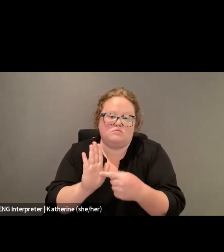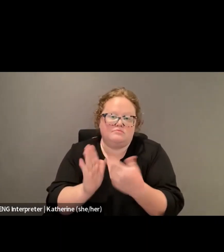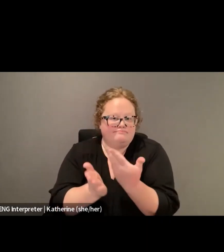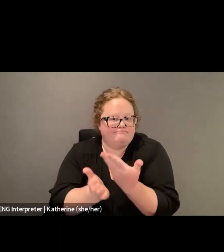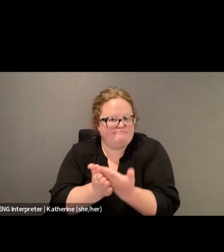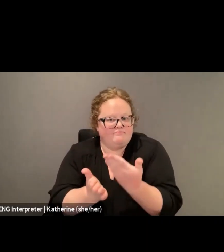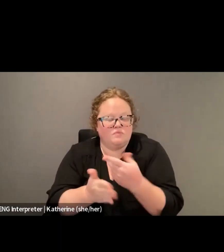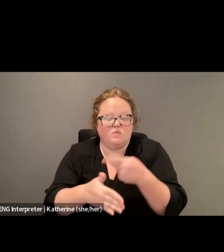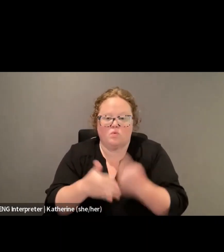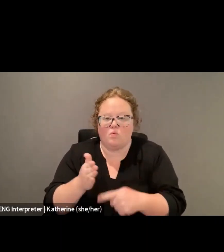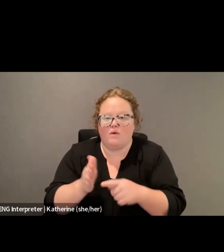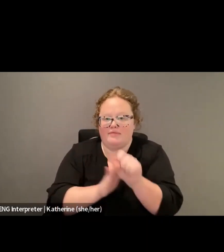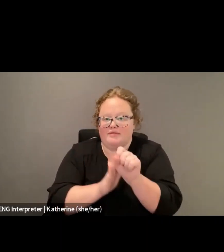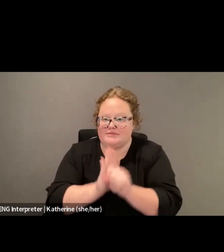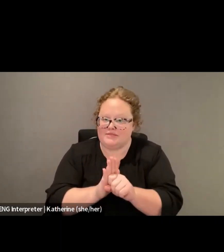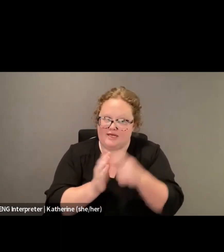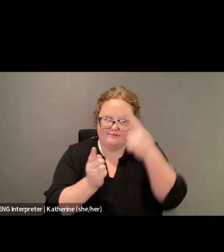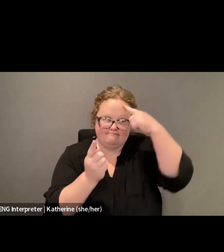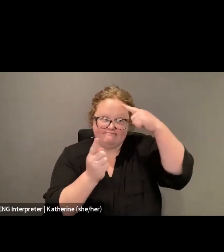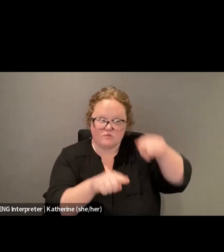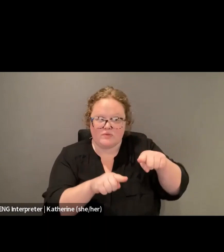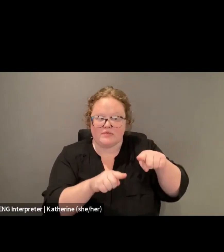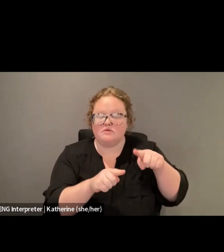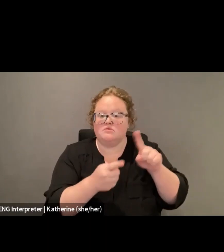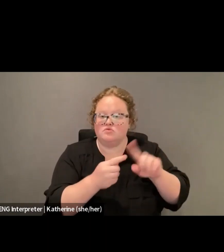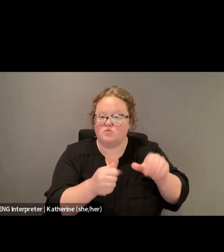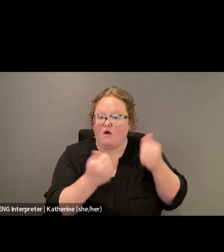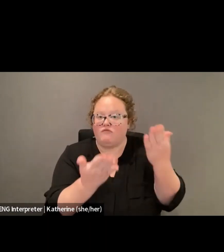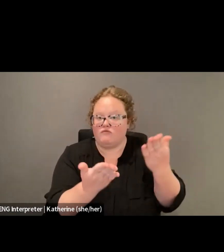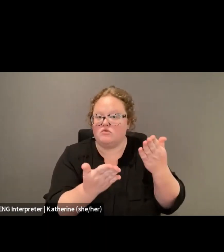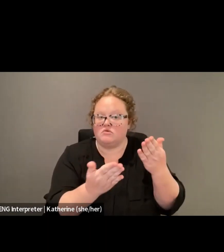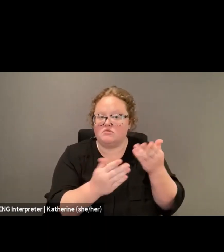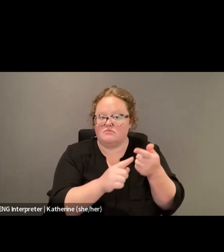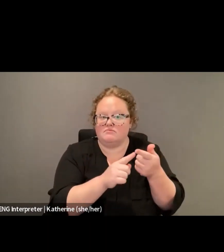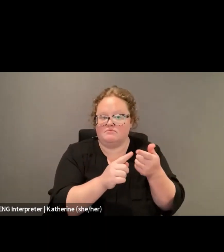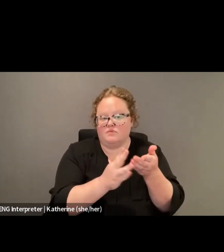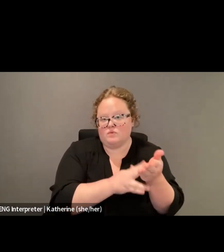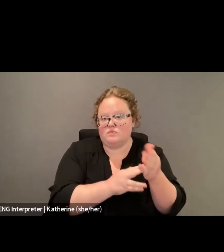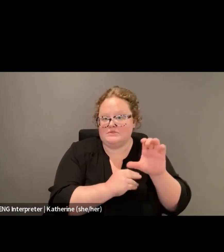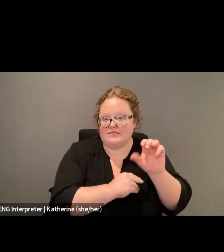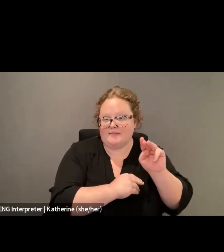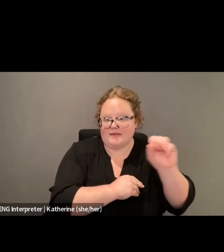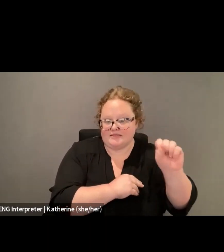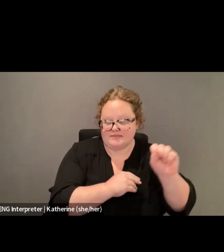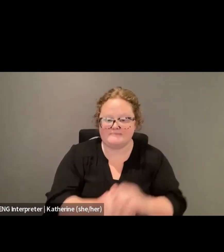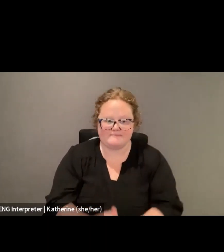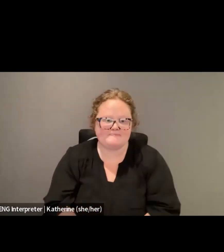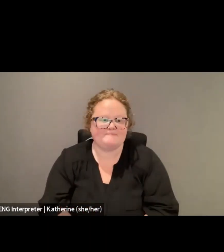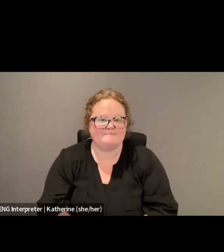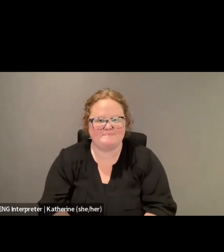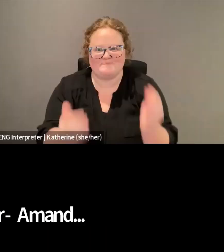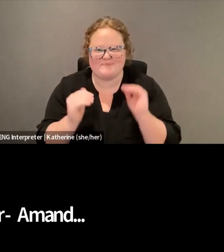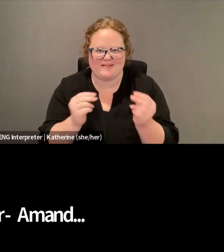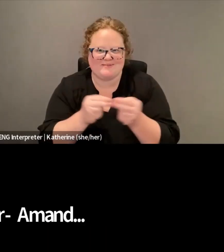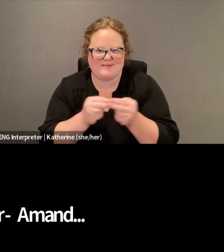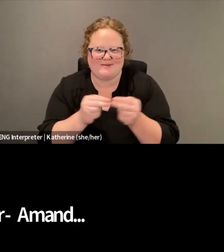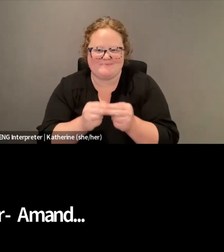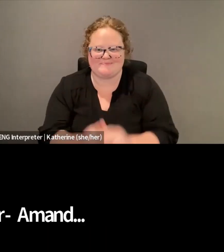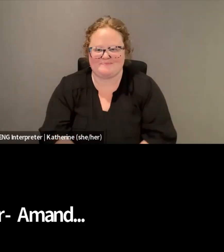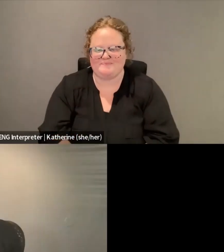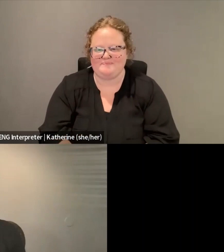agreed with CMS to offer as far as participant-directed services. Next slide, please.